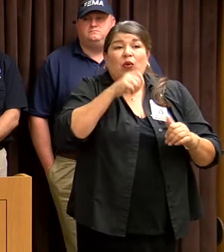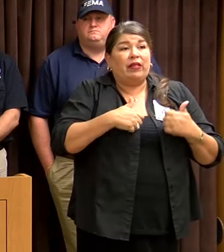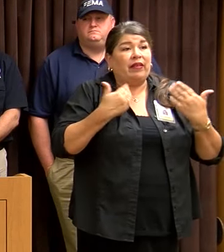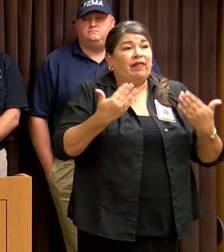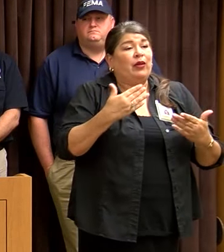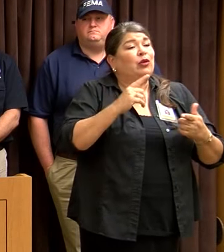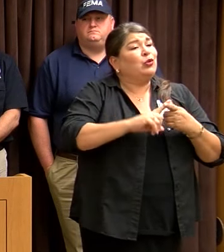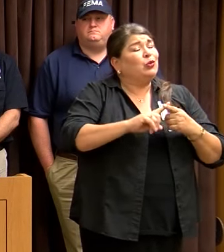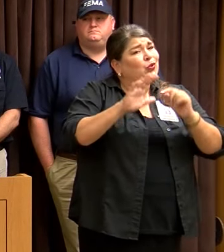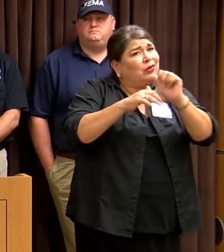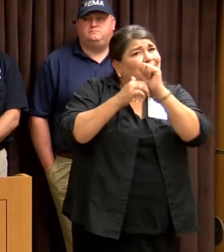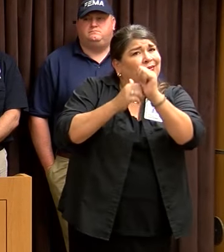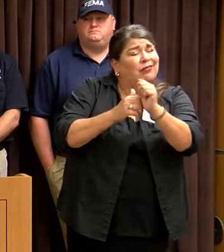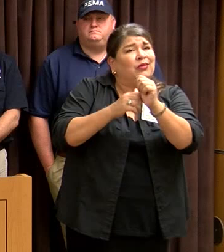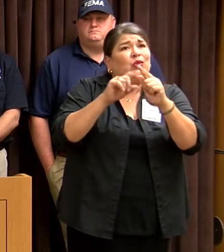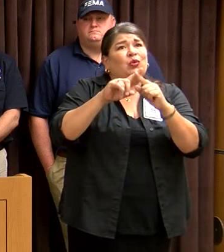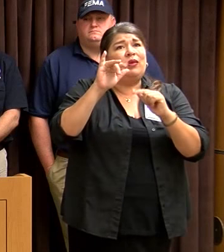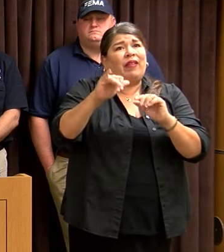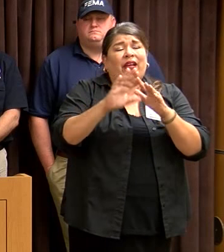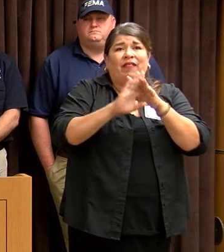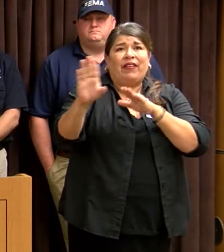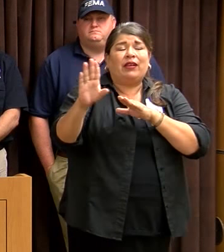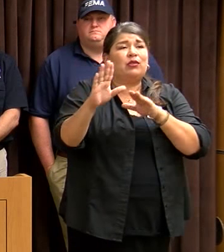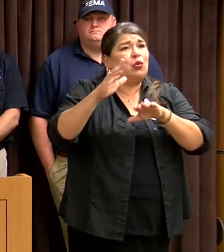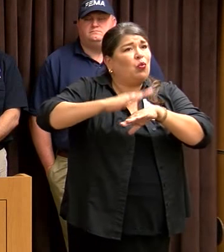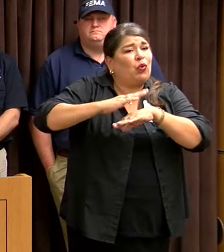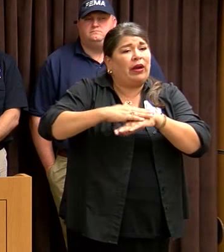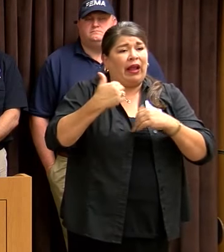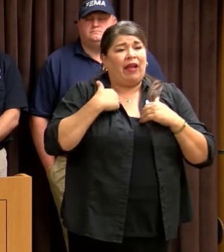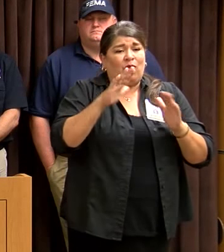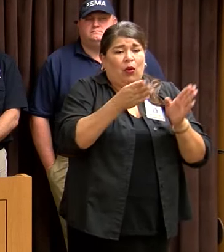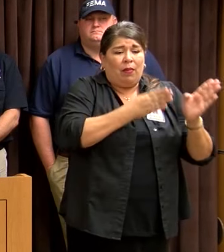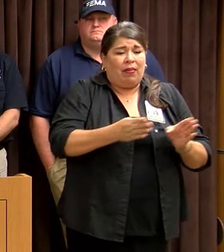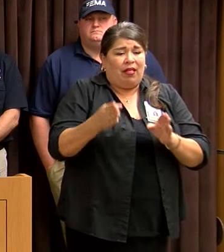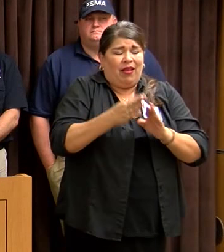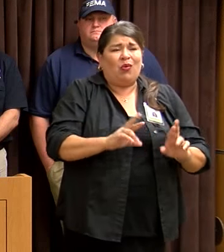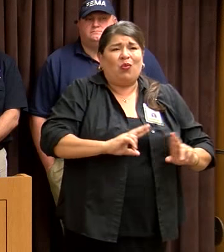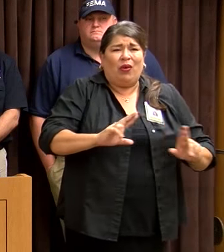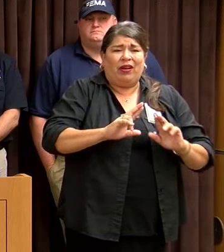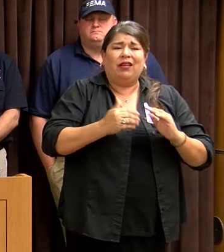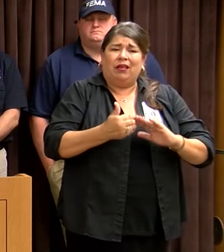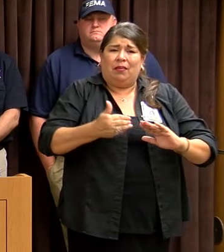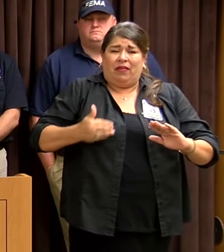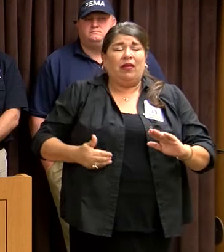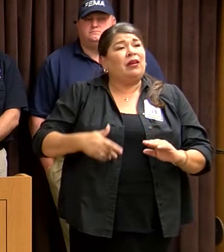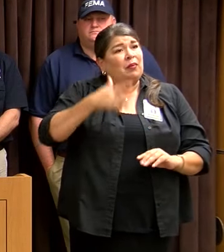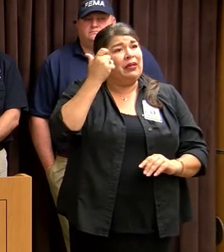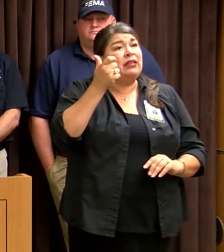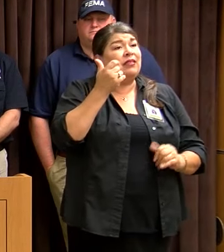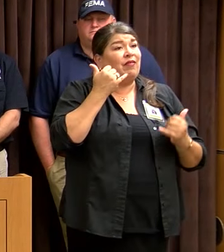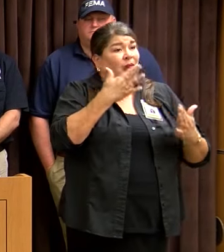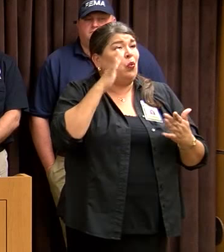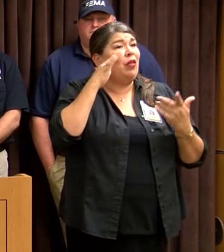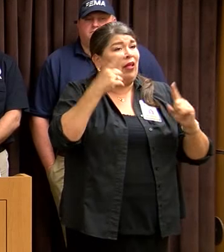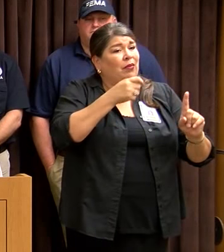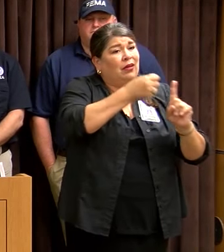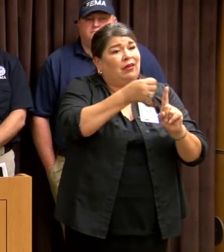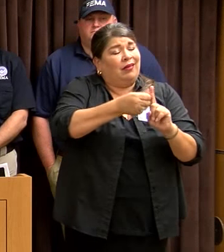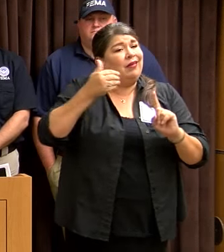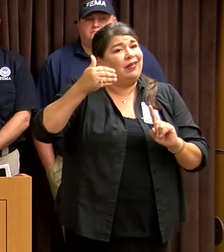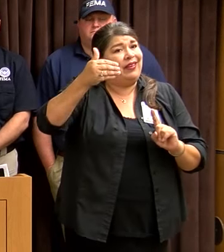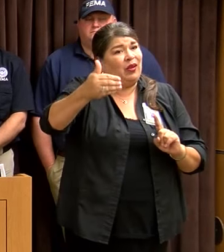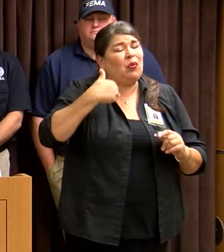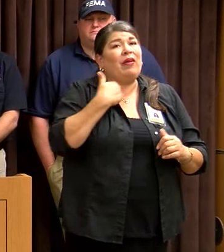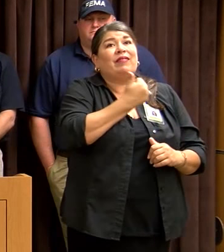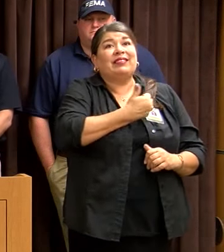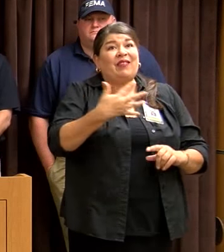heed evacuation warnings and to have our plans in place ahead of time, because fires are going to occur again. We've got months ahead of